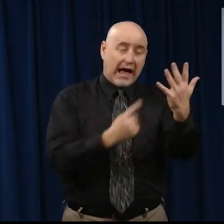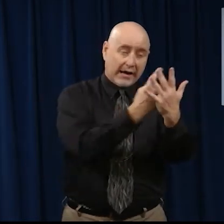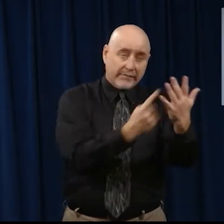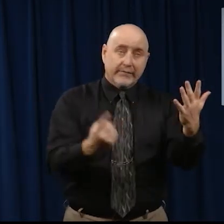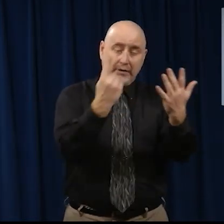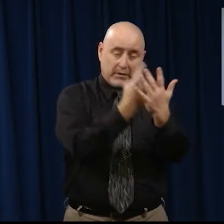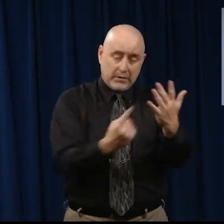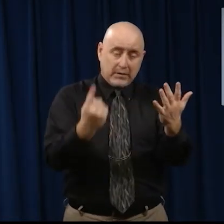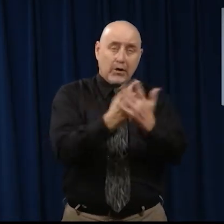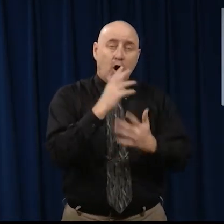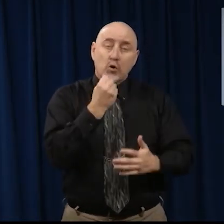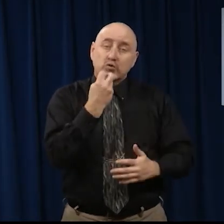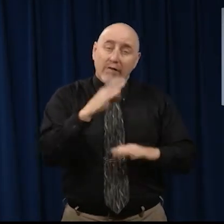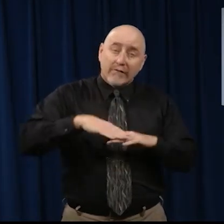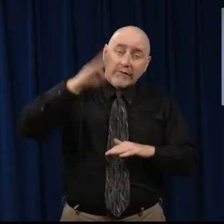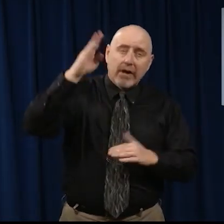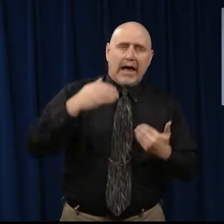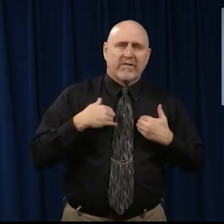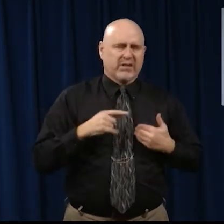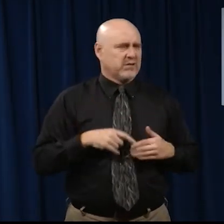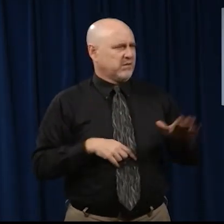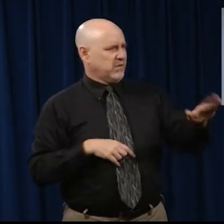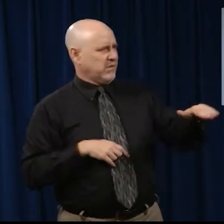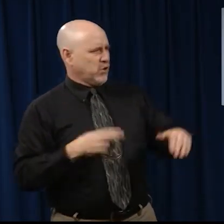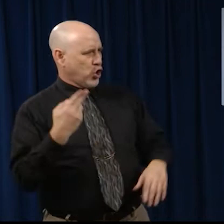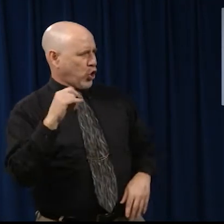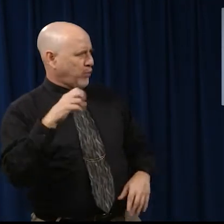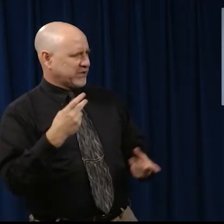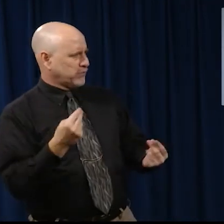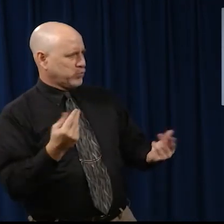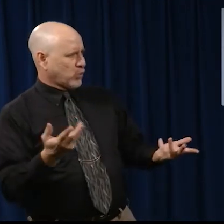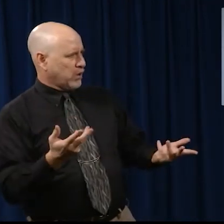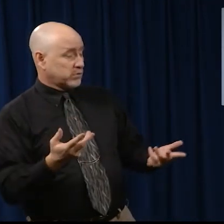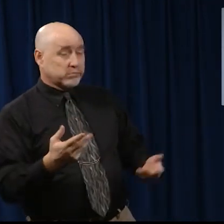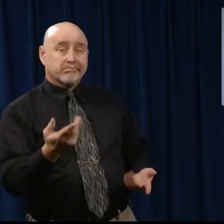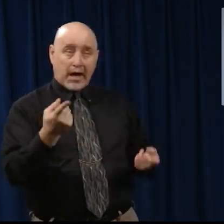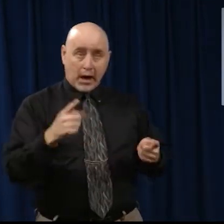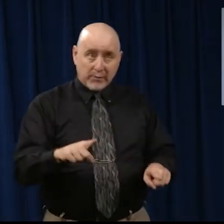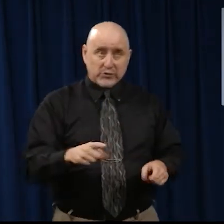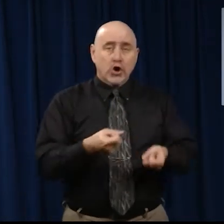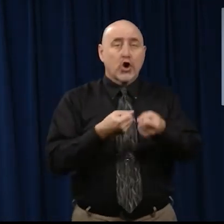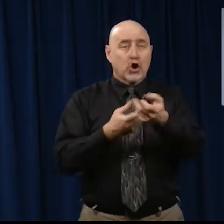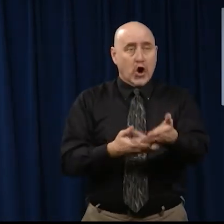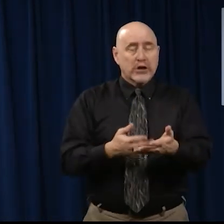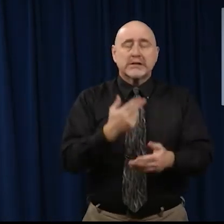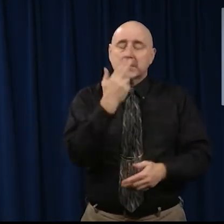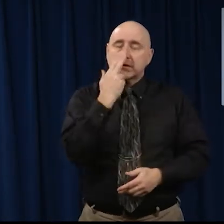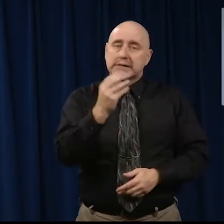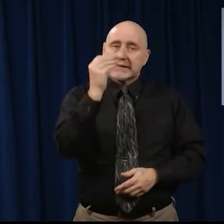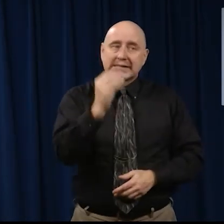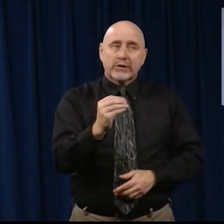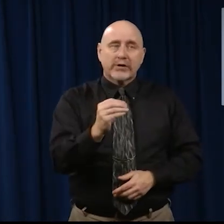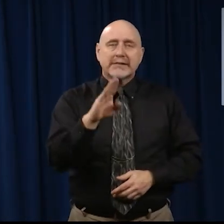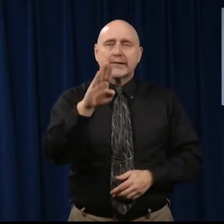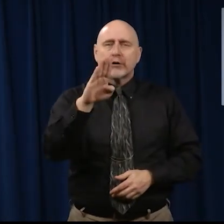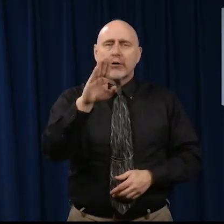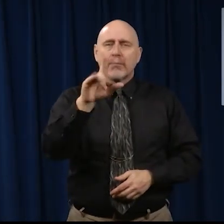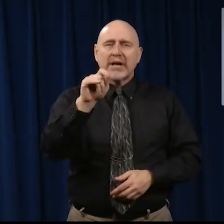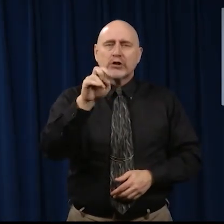1 out of every 5 over 12 years old. You say, well, what does herpes do? Well, it just so happens that it can cause very serious